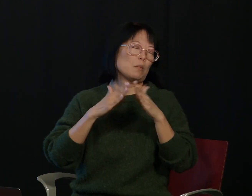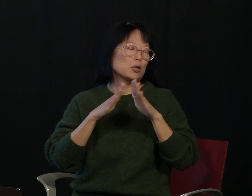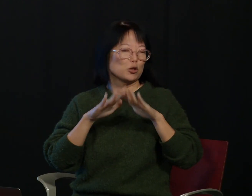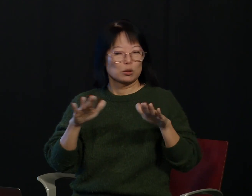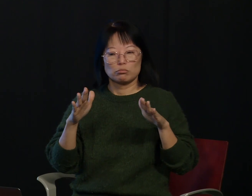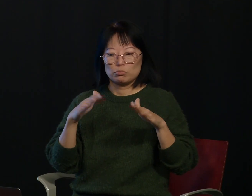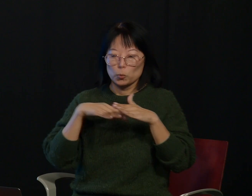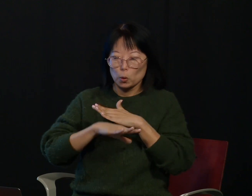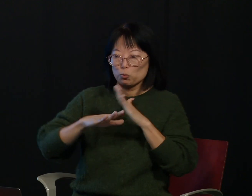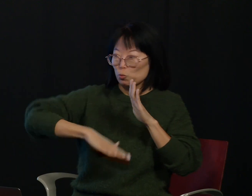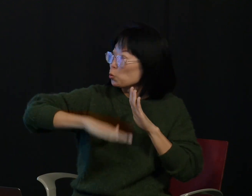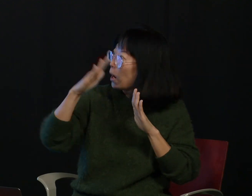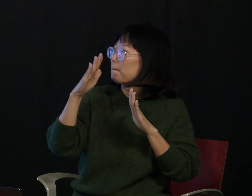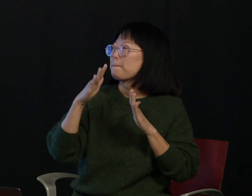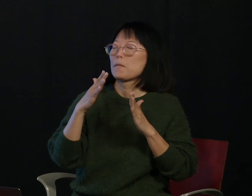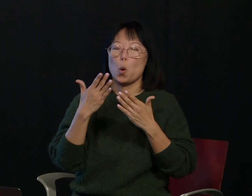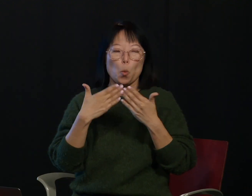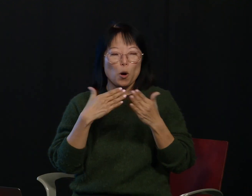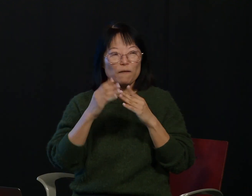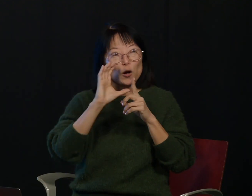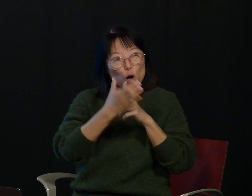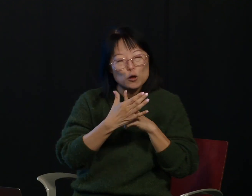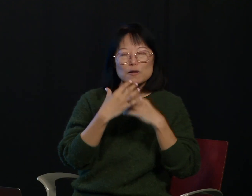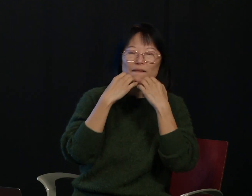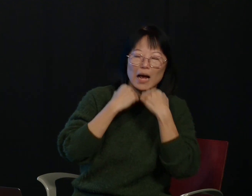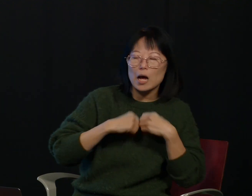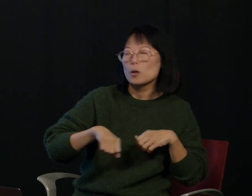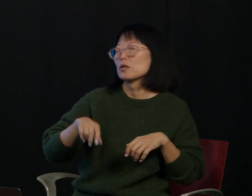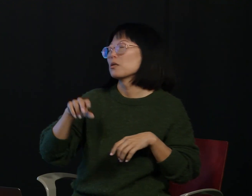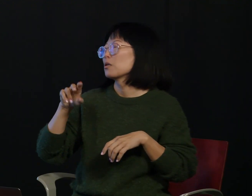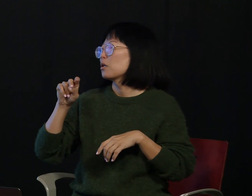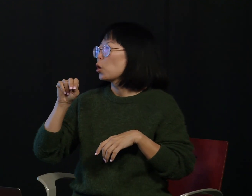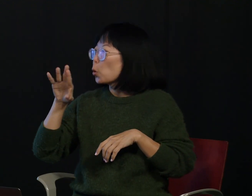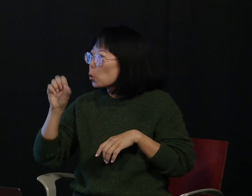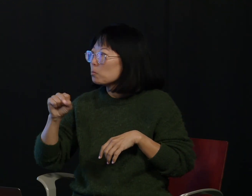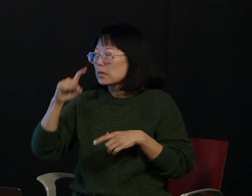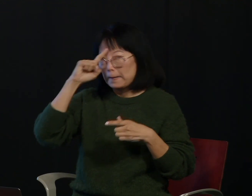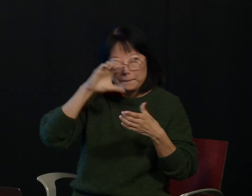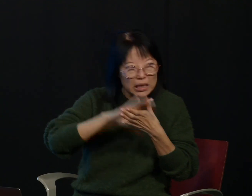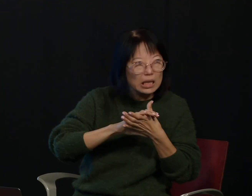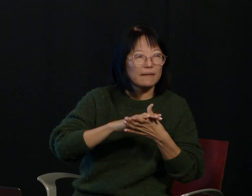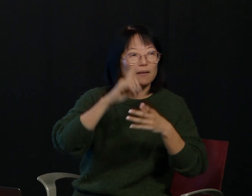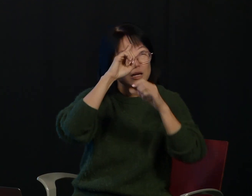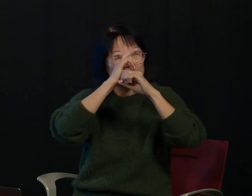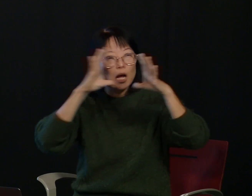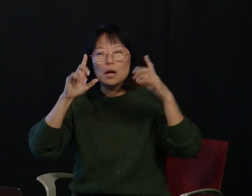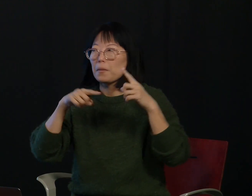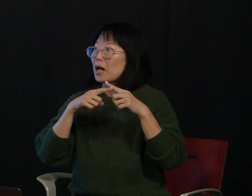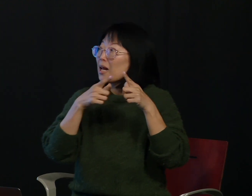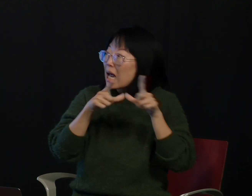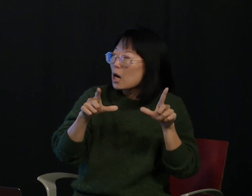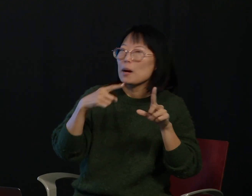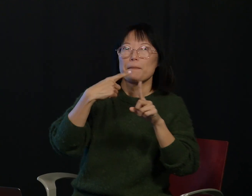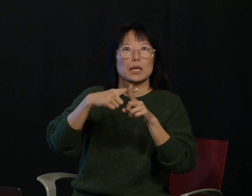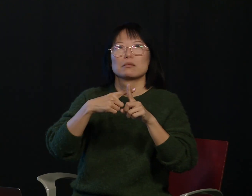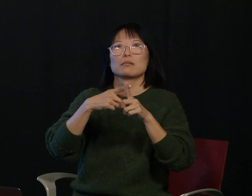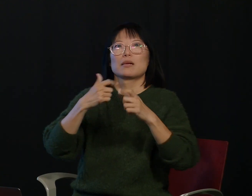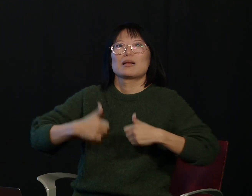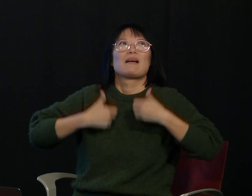We are born into a family. We have culture and values, norms, beliefs, ideologies about language and about life in